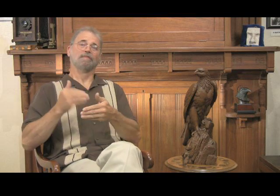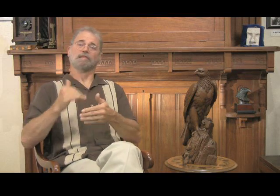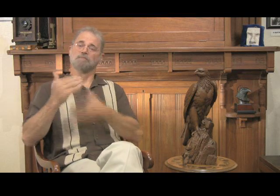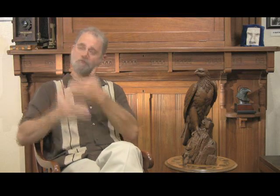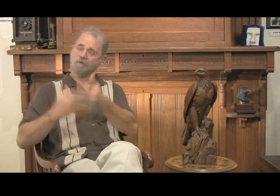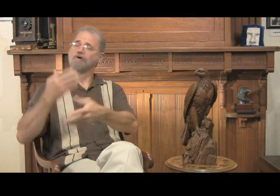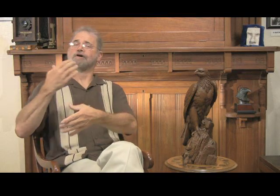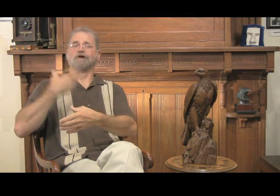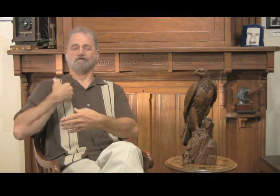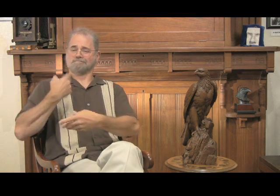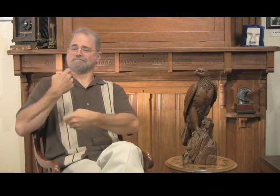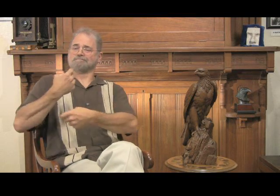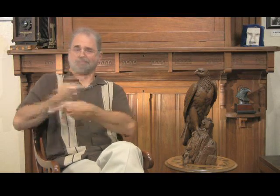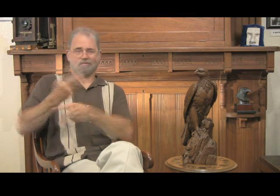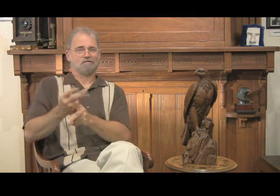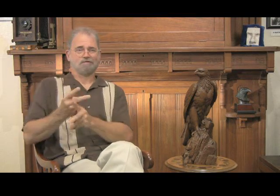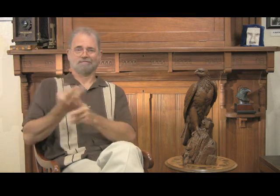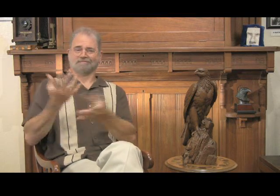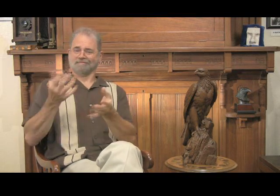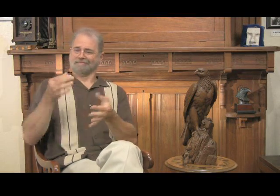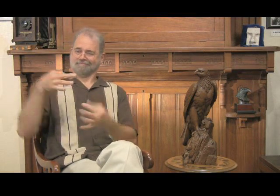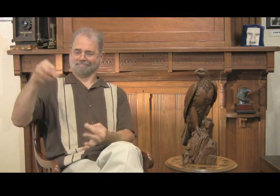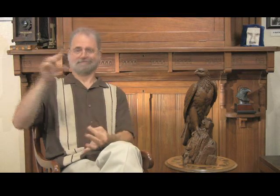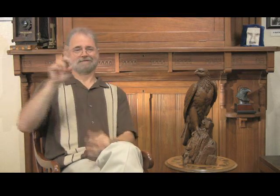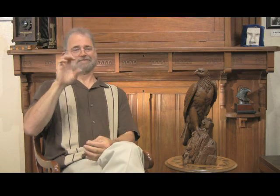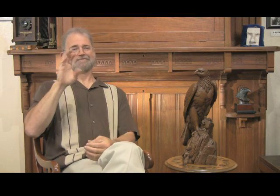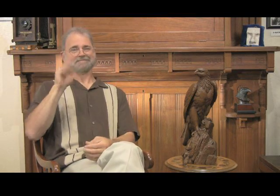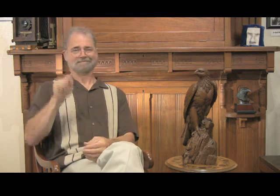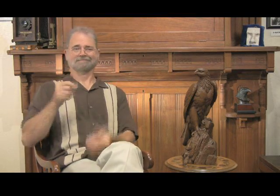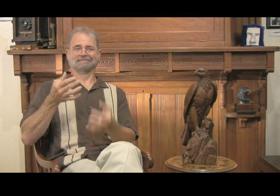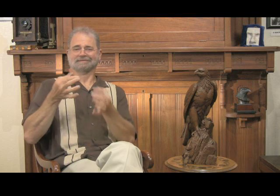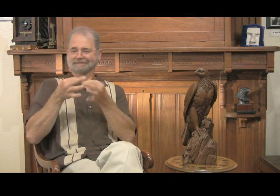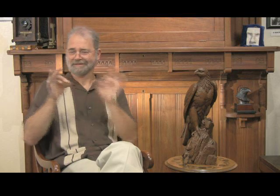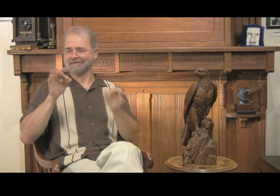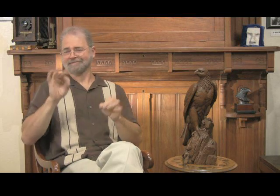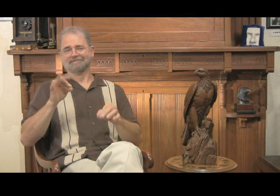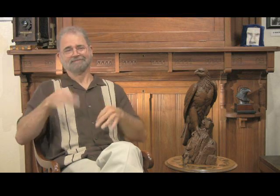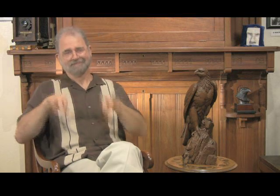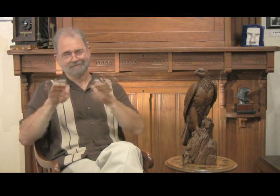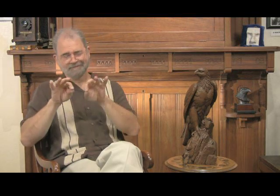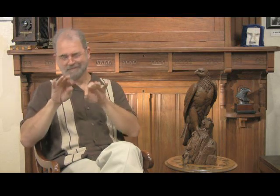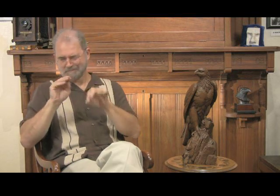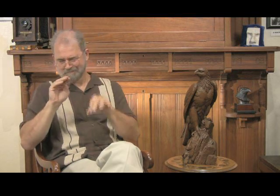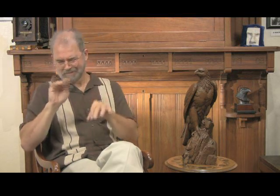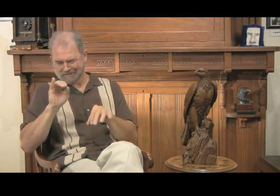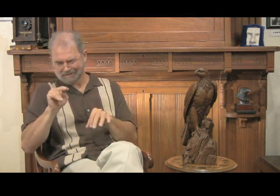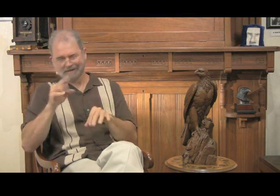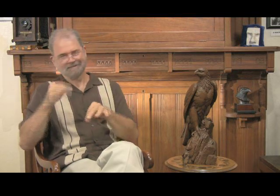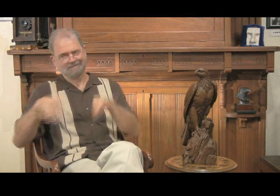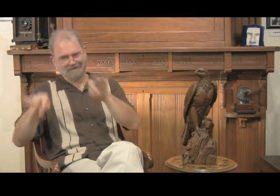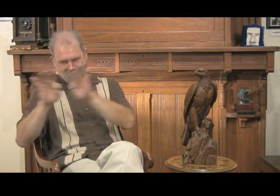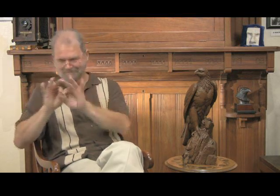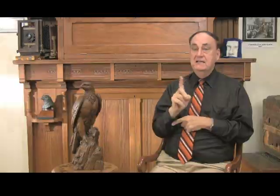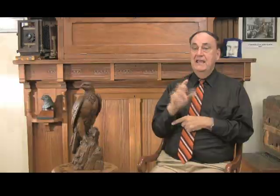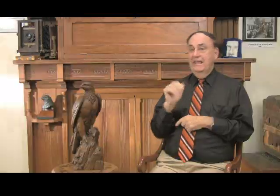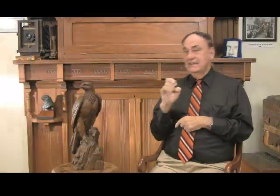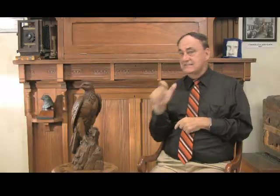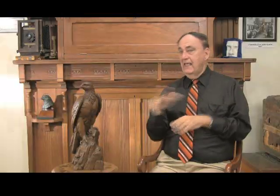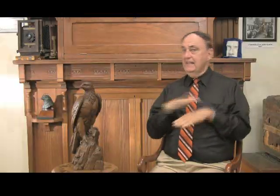the process, we had a product, a document, a statement of mission and values. ASL